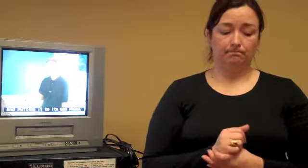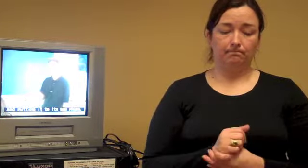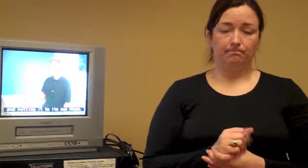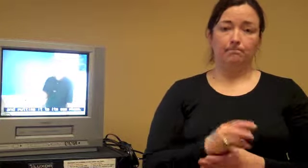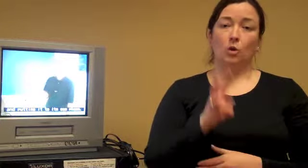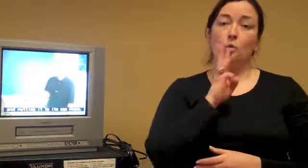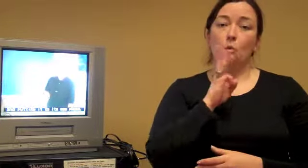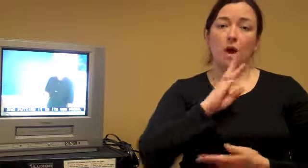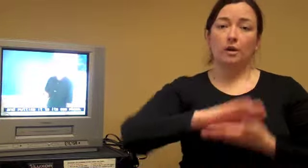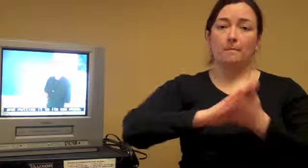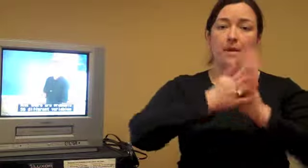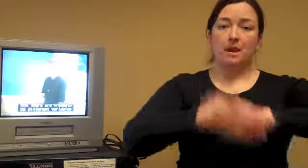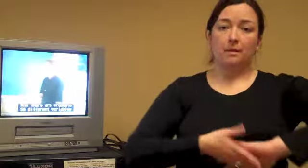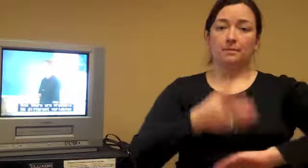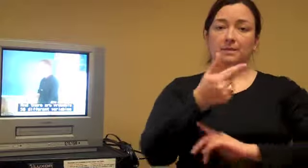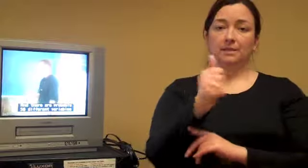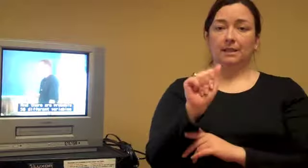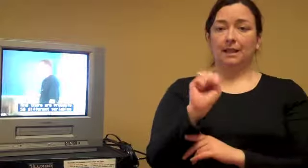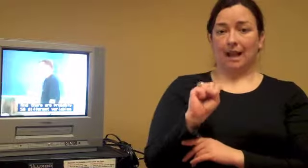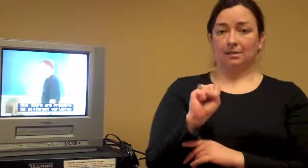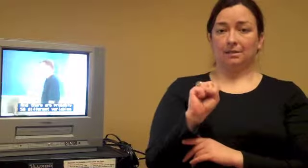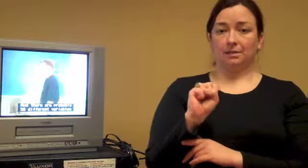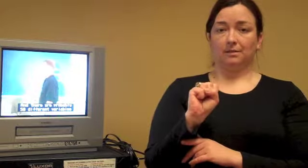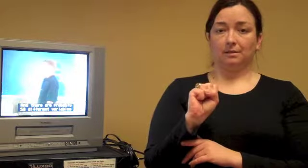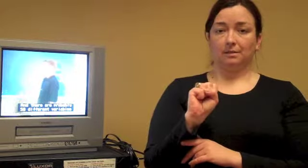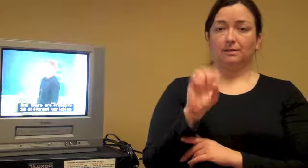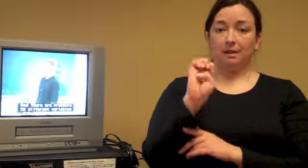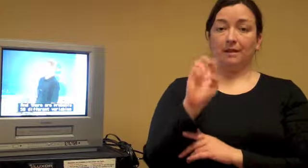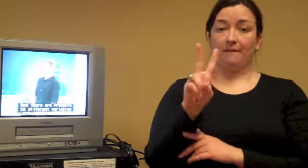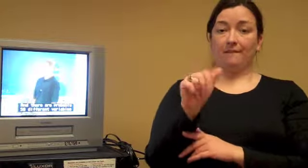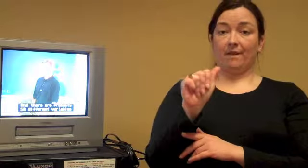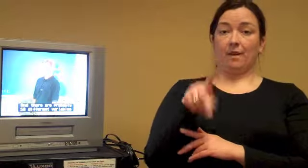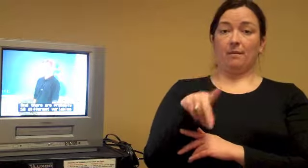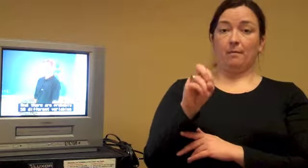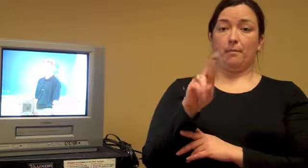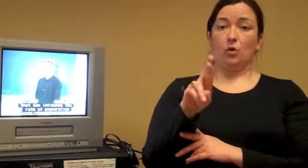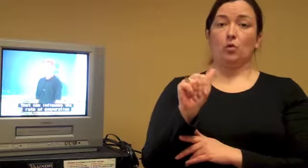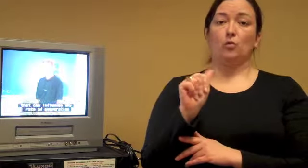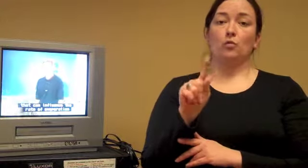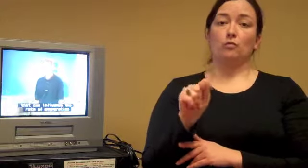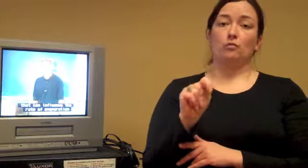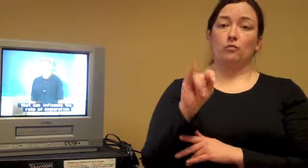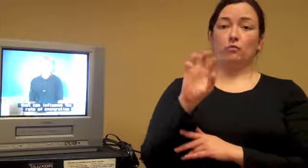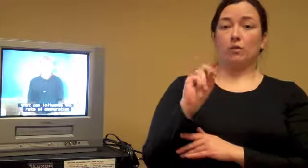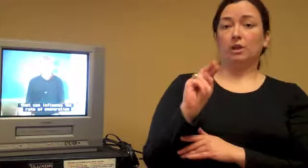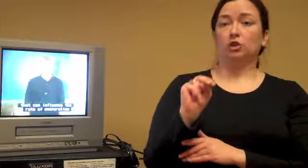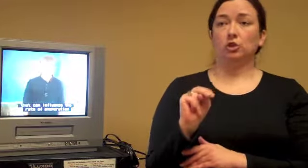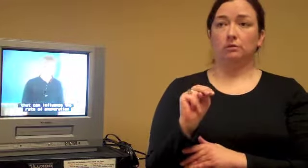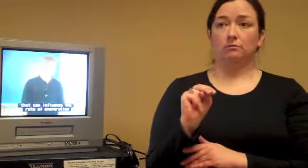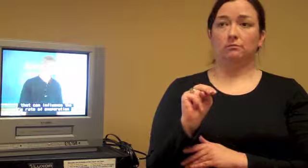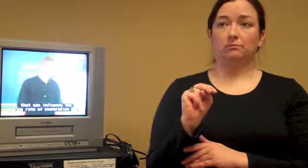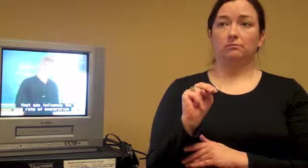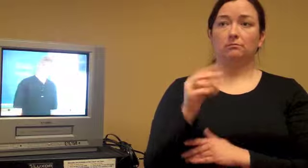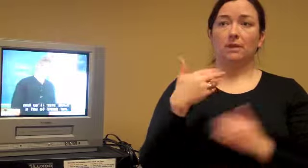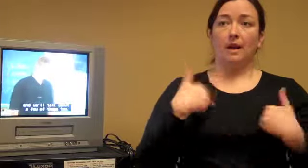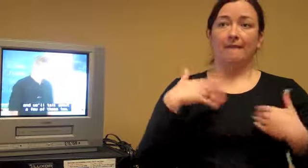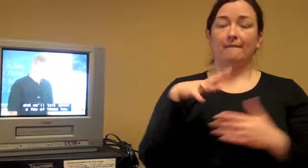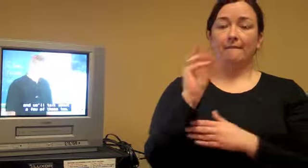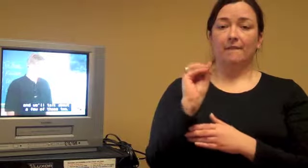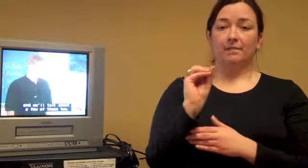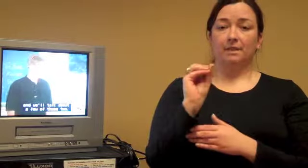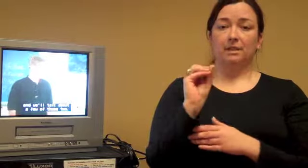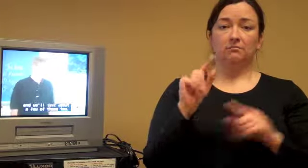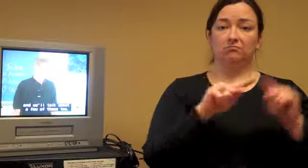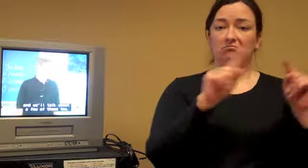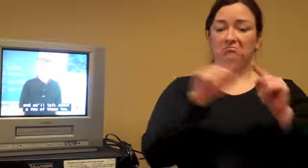gas phase. And there are probably 50 different variables that can influence the rate of evaporation, and we'll talk